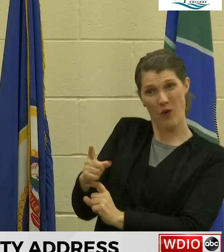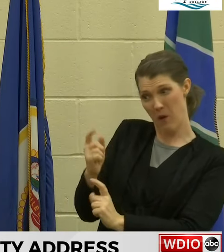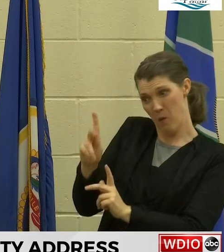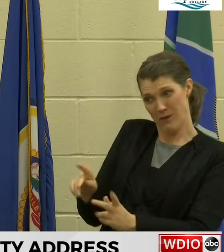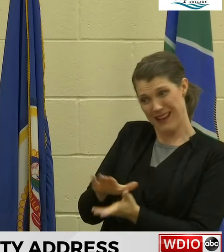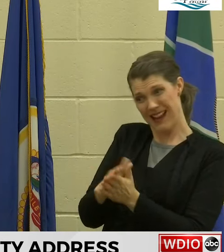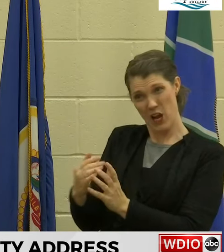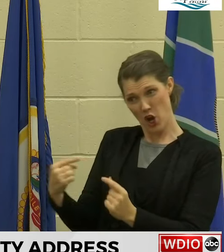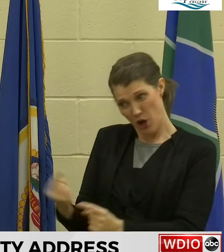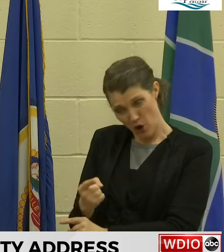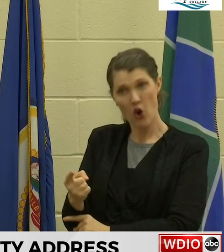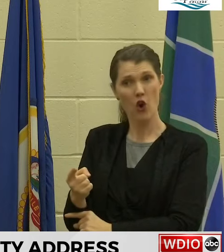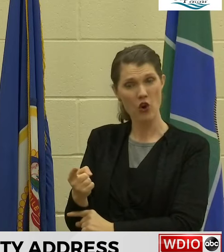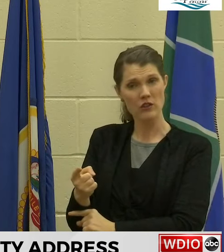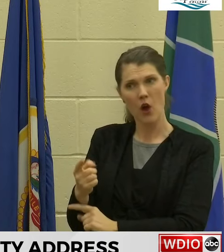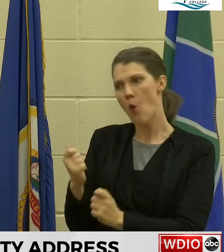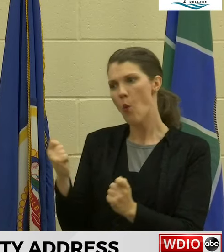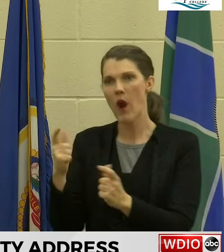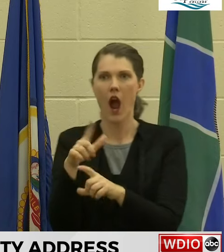injury to all.